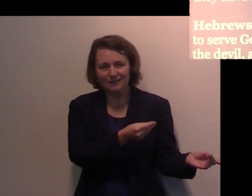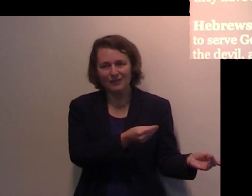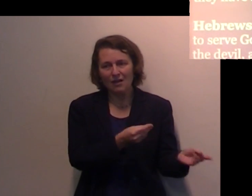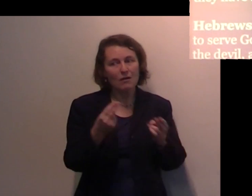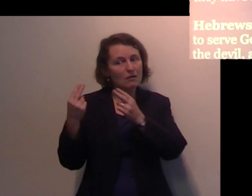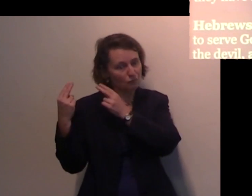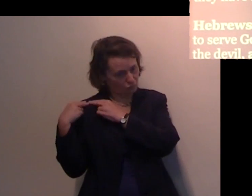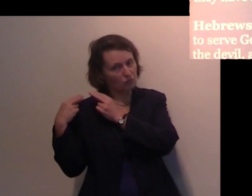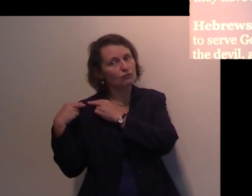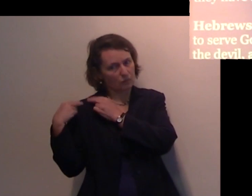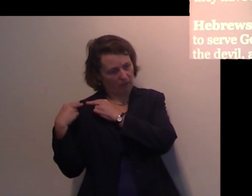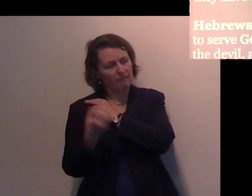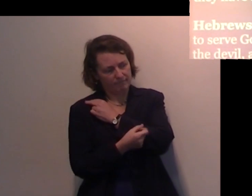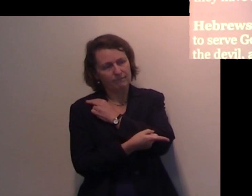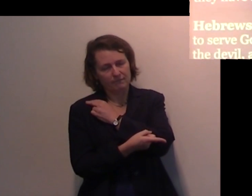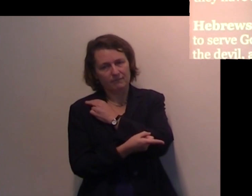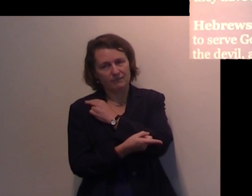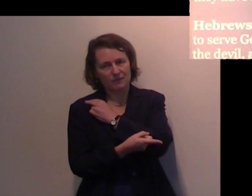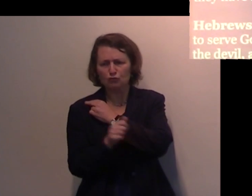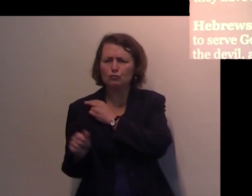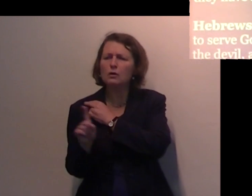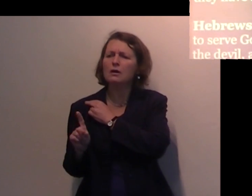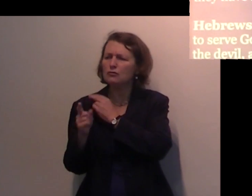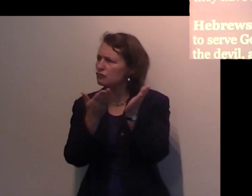also to serve God.